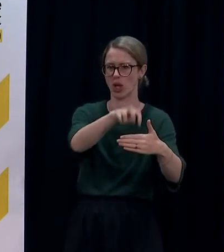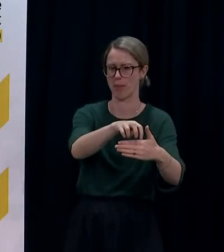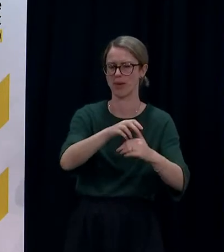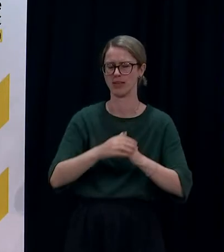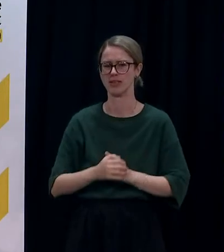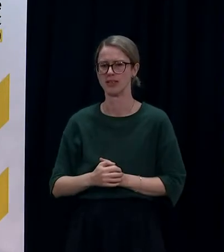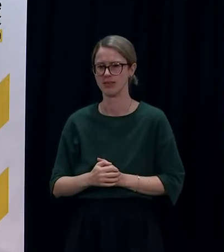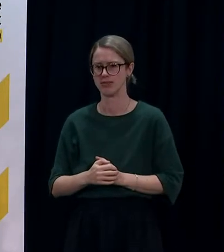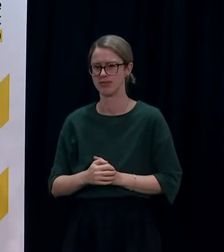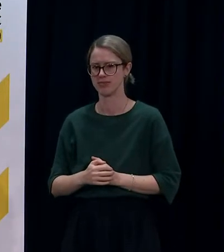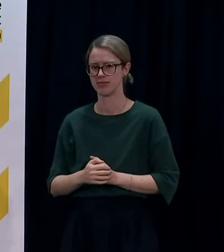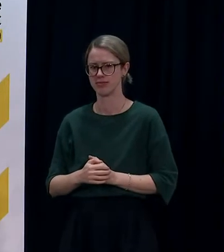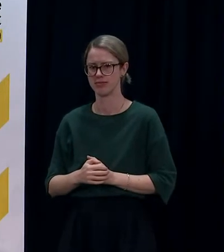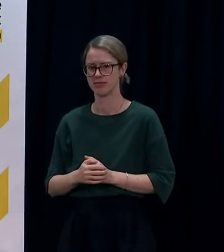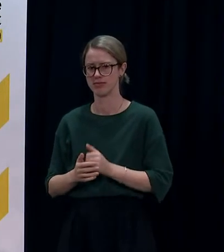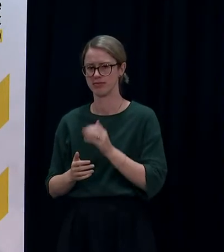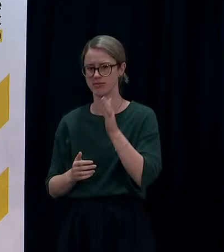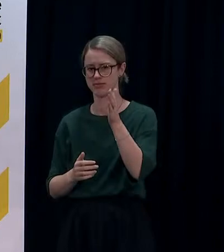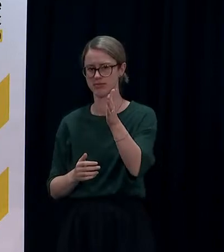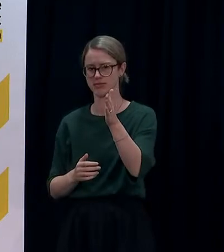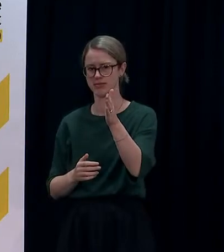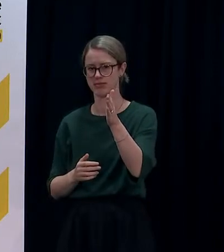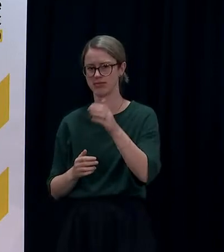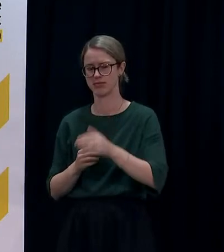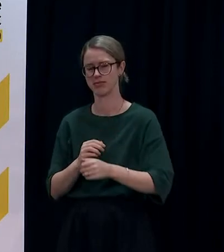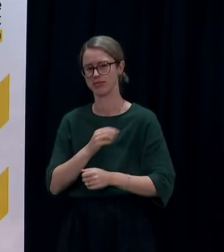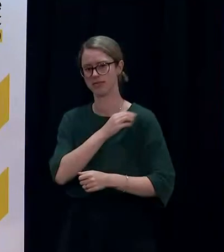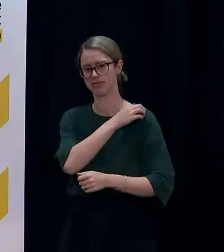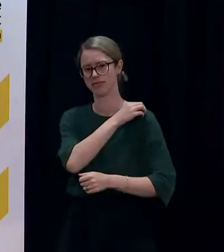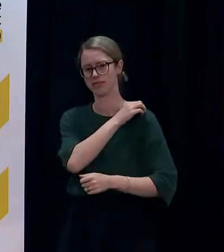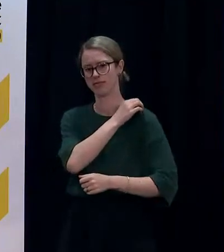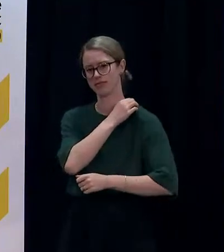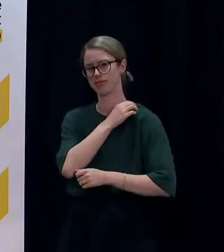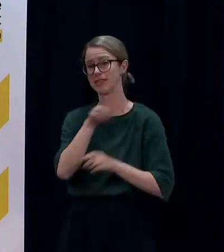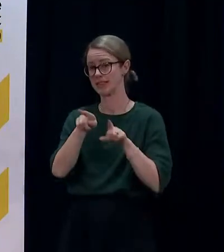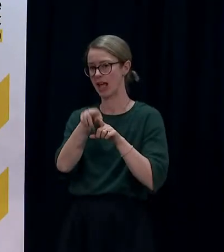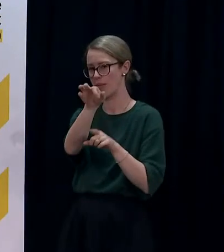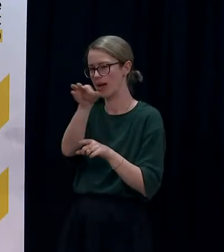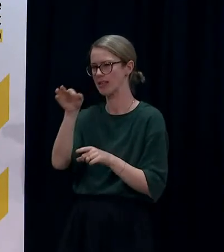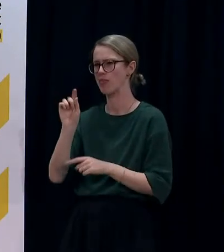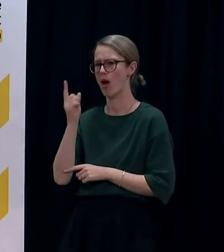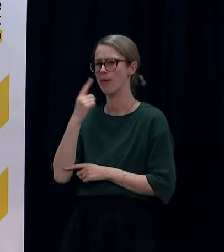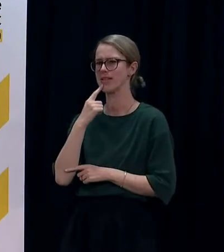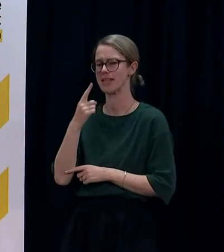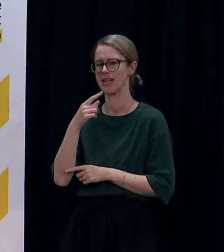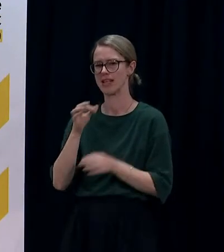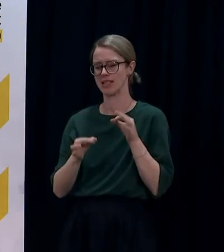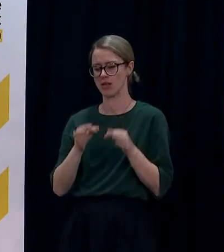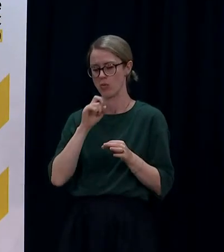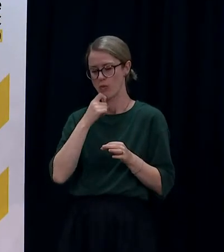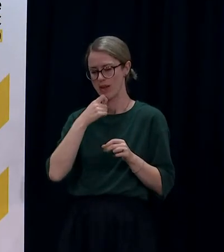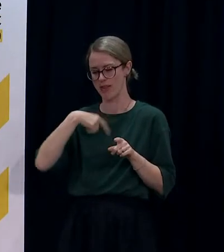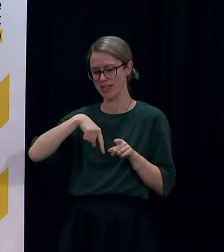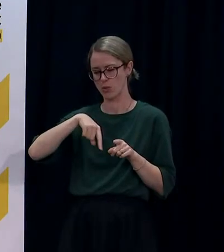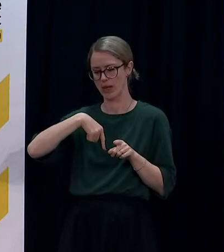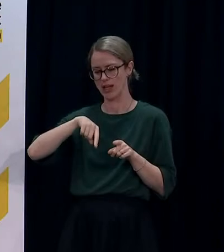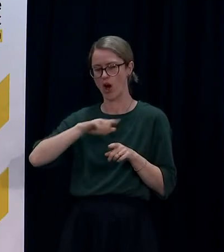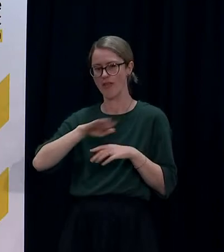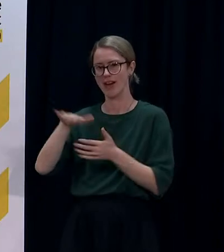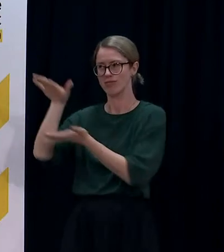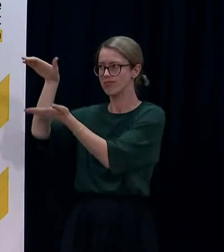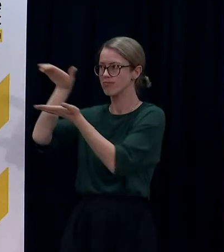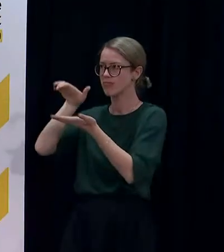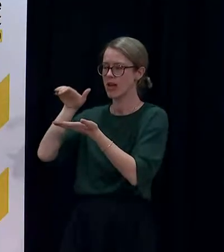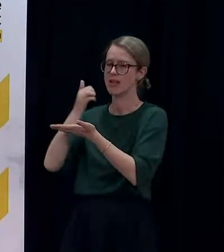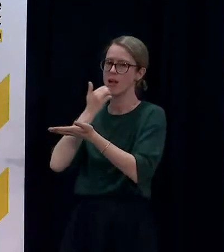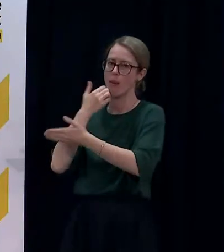And also, the Prime Minister said on Monday that the Prime Minister said on Monday that decisions will be made this week about securing more vaccines to